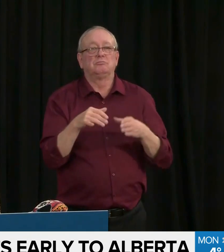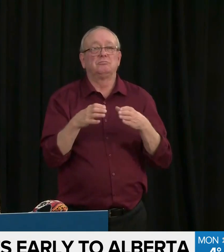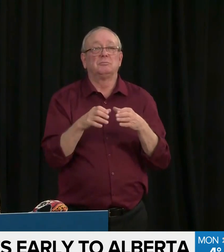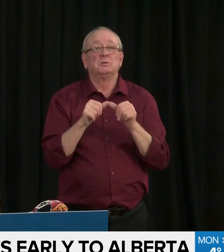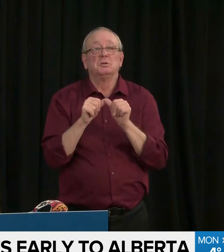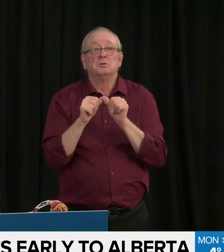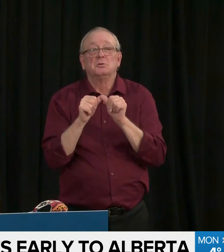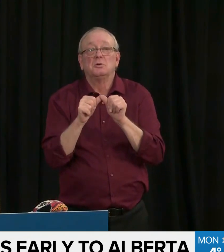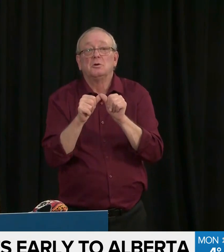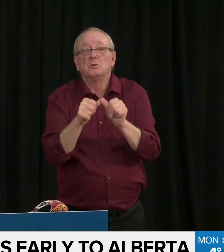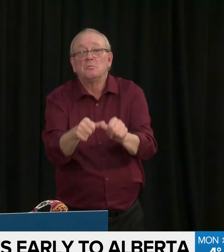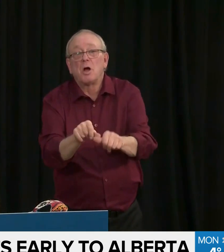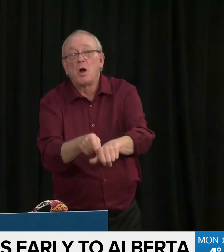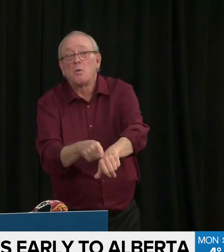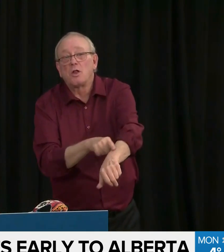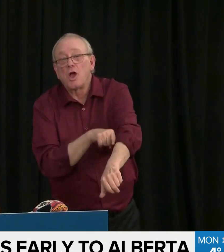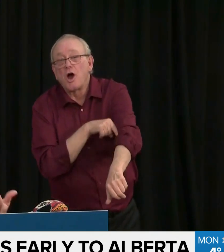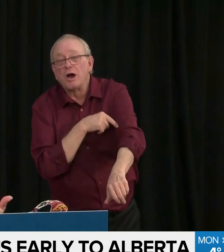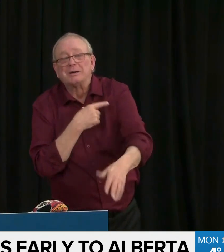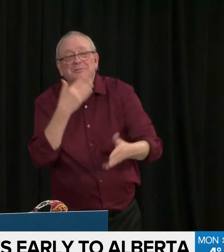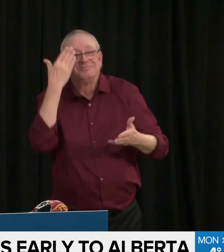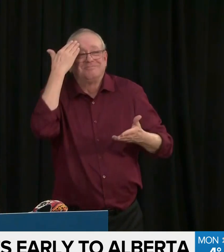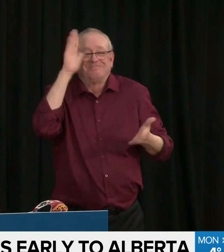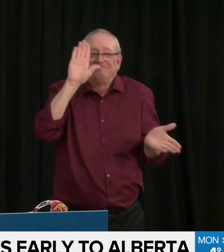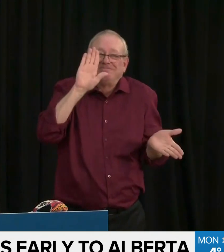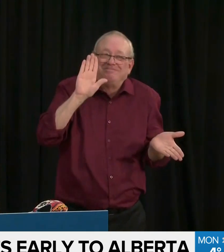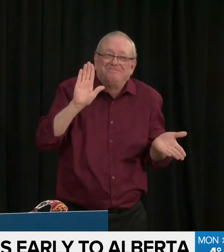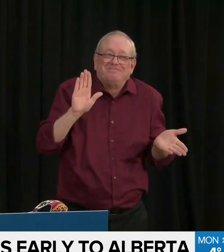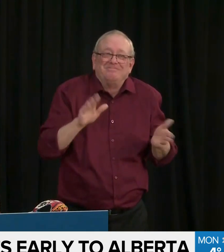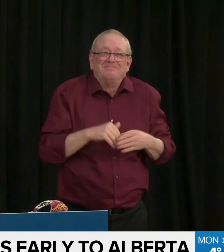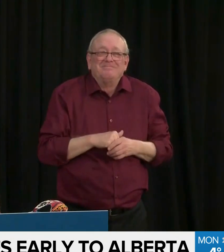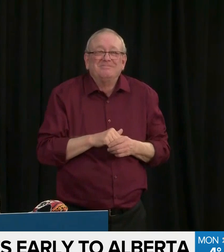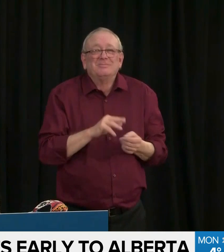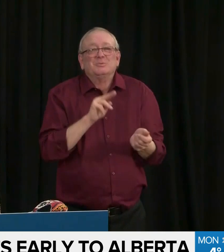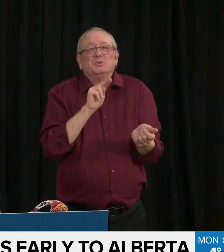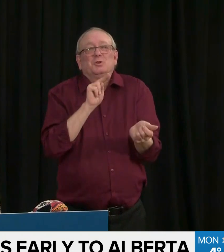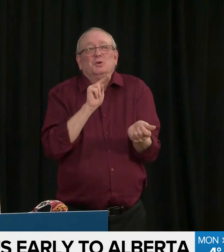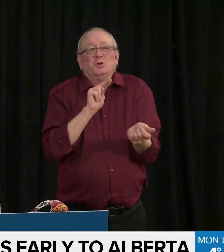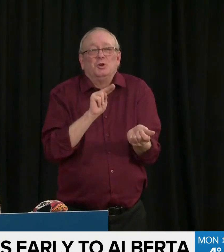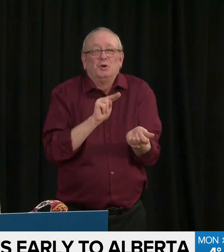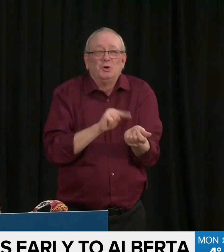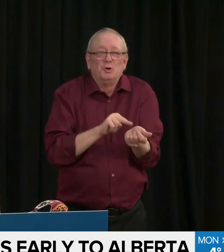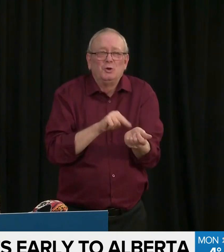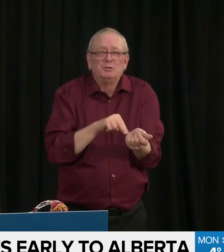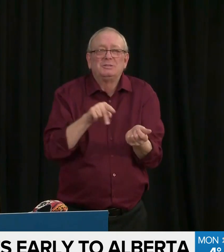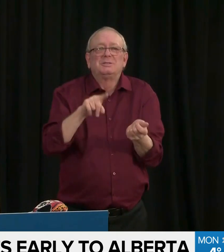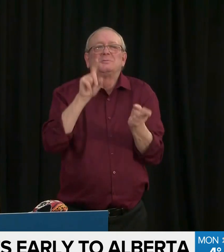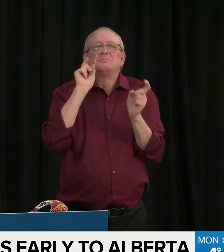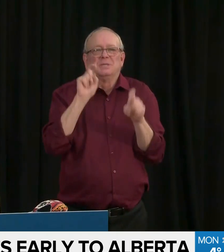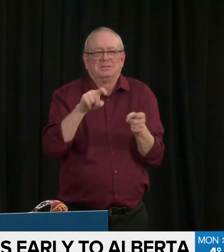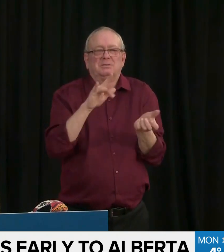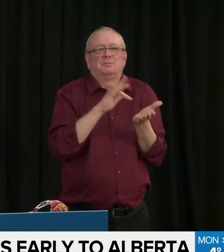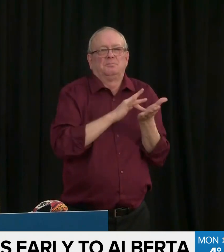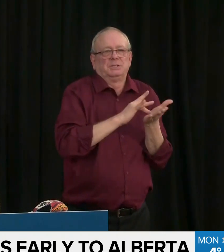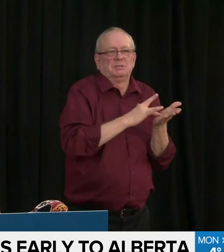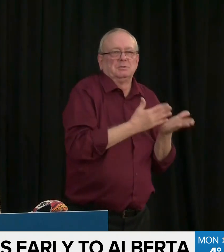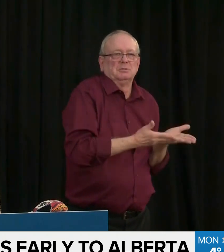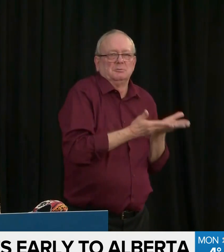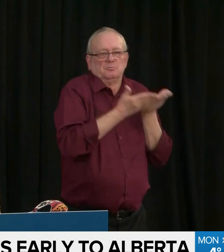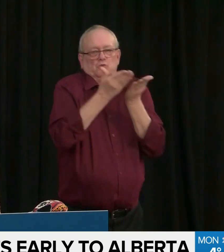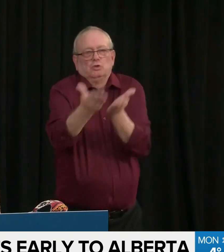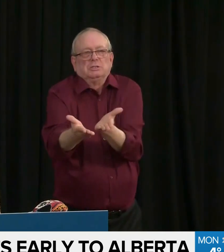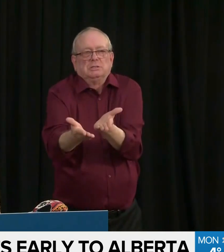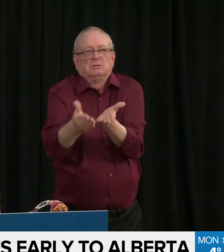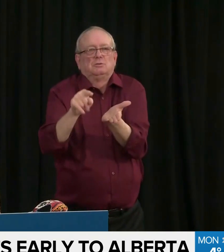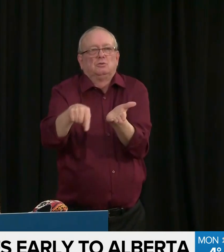able to bring vaccine to the locations of this high risk, so those in long-term care and designated supportive living,